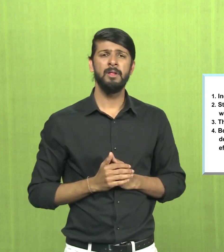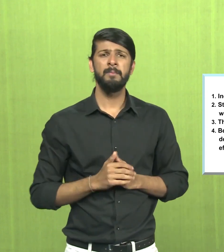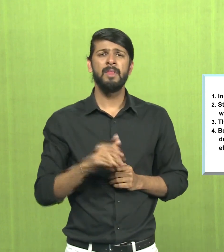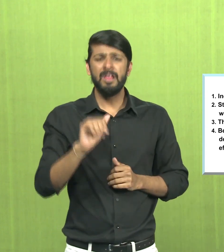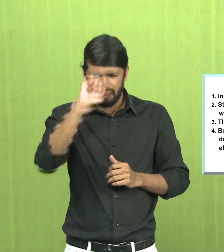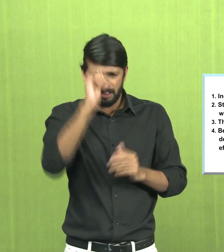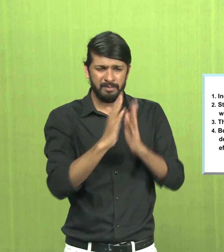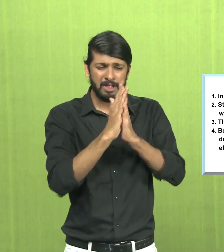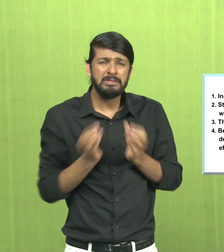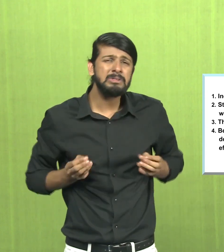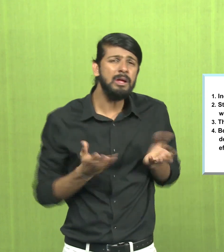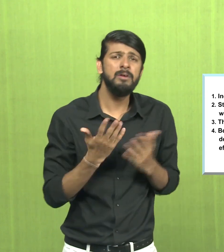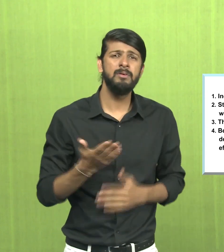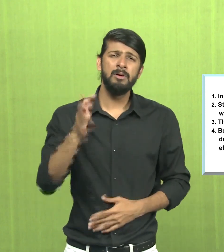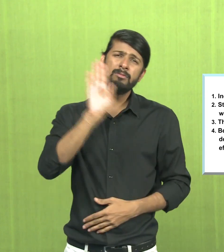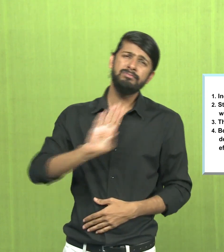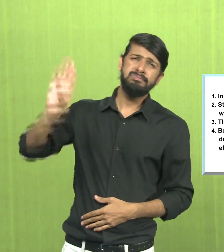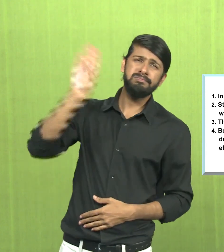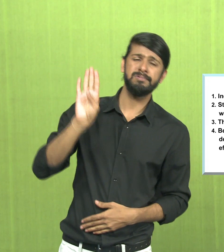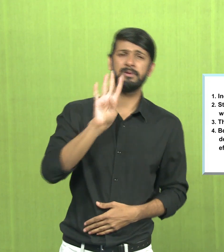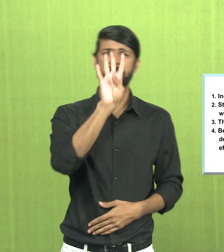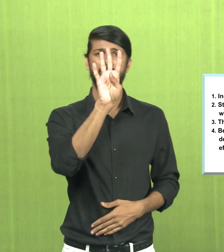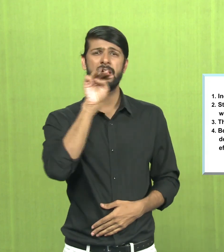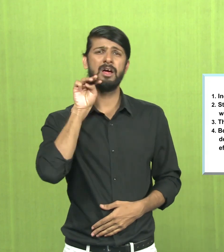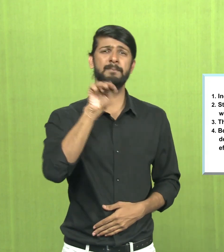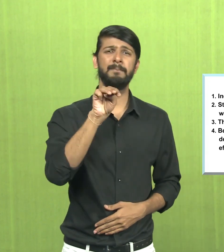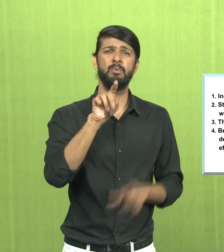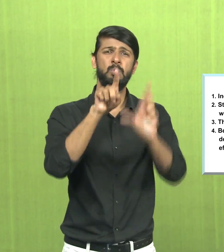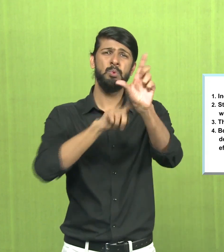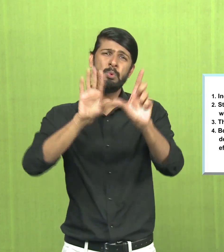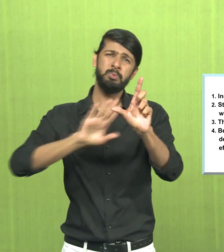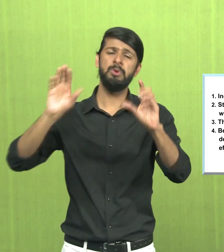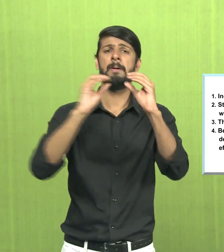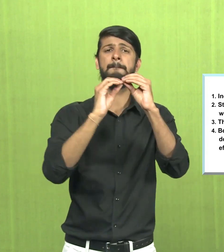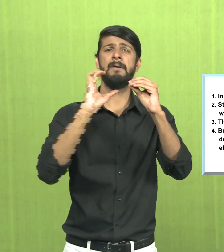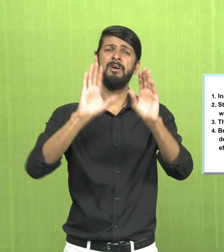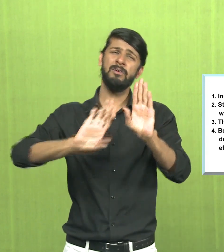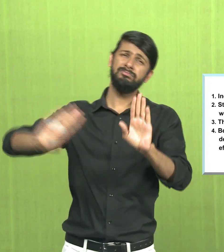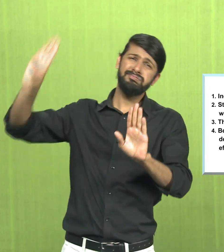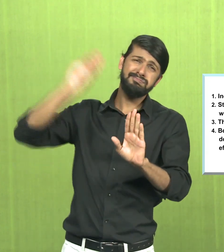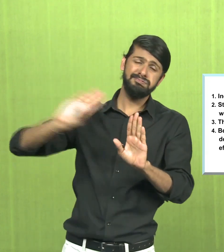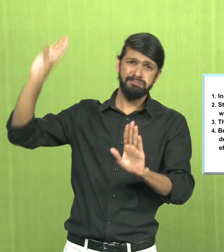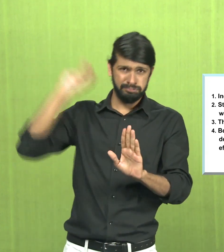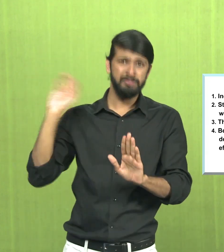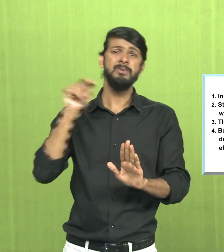Hinduism is an Indian religion started 4000 years ago.